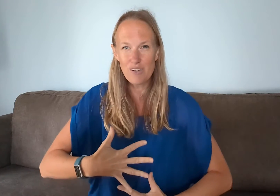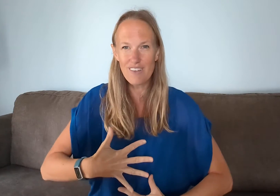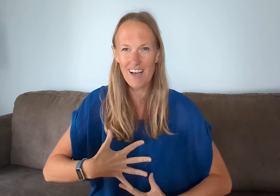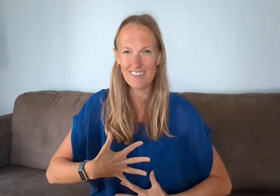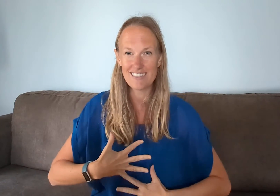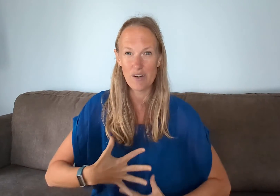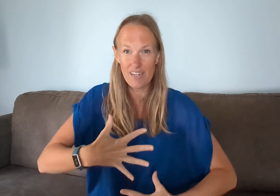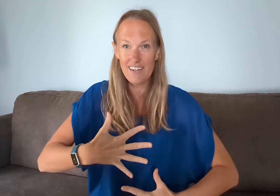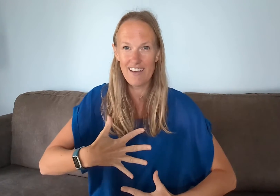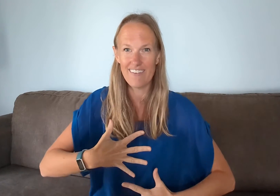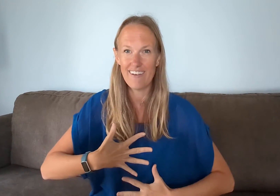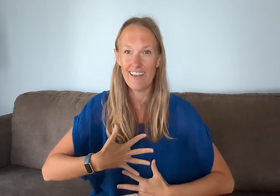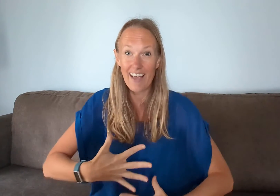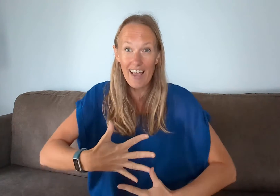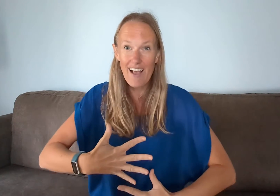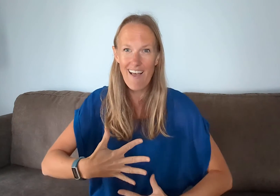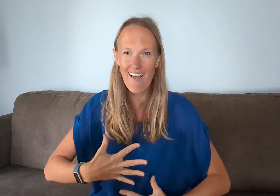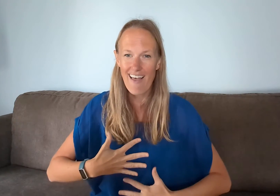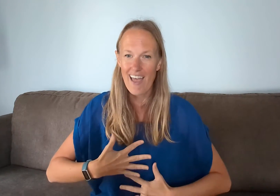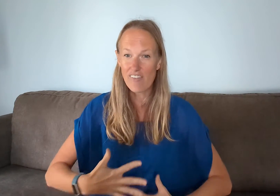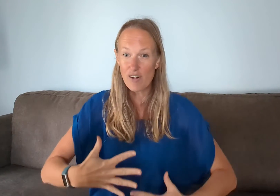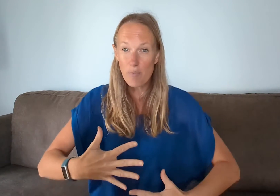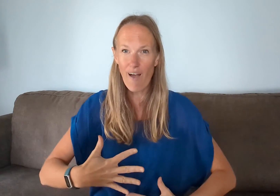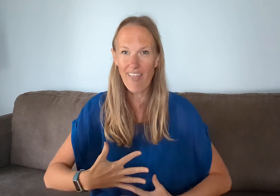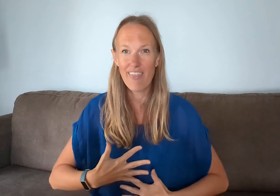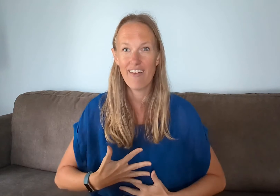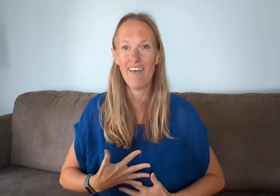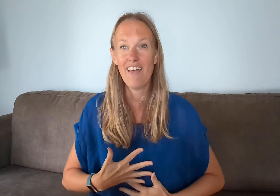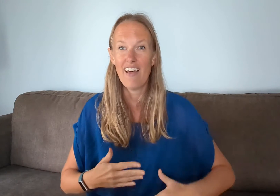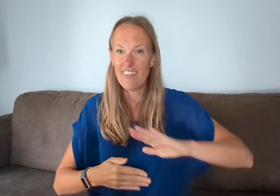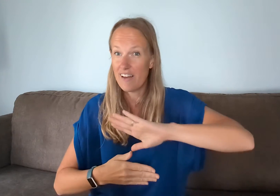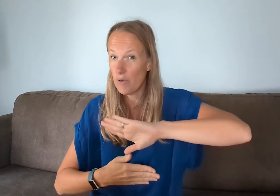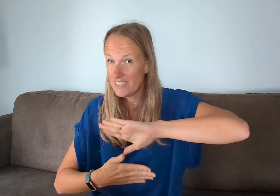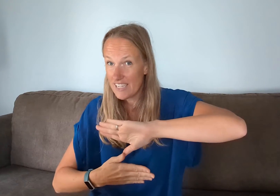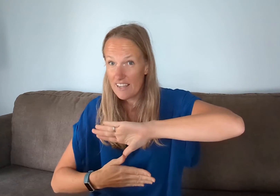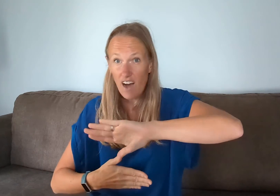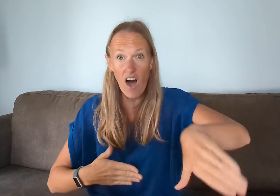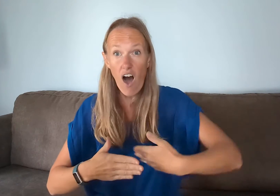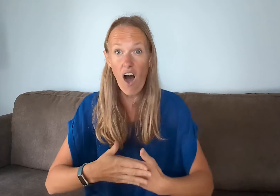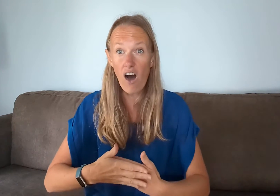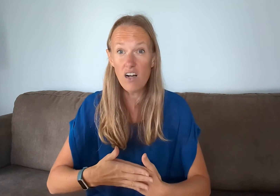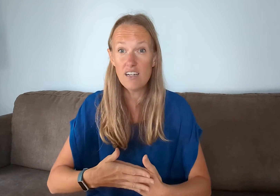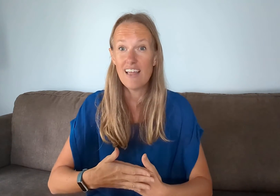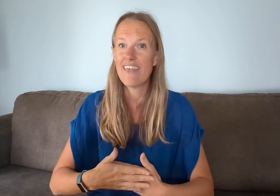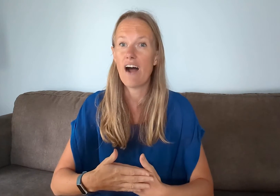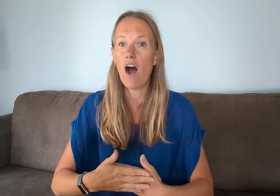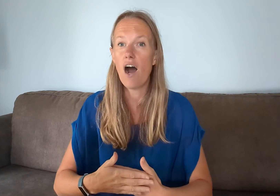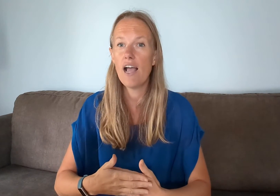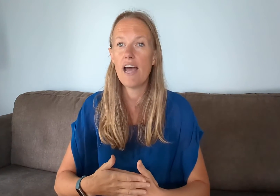your lungs going in and out. Okay? Every breath. And then once again, all that I